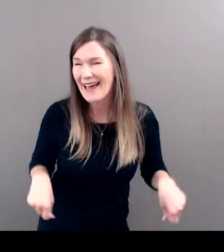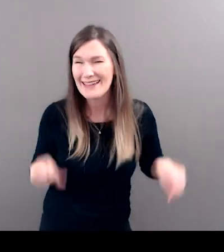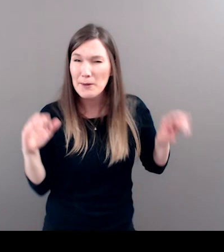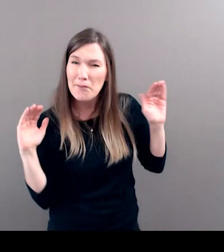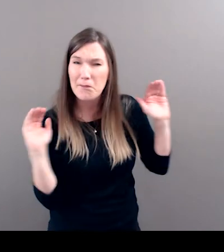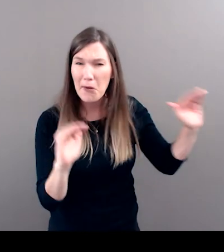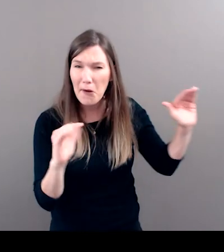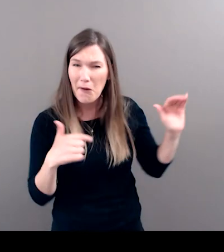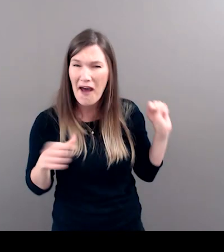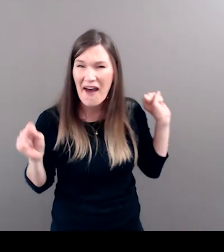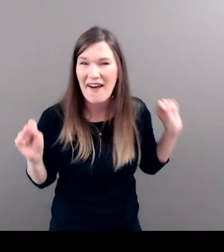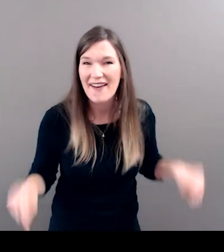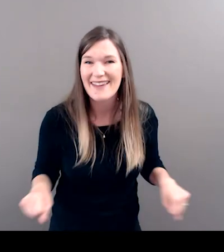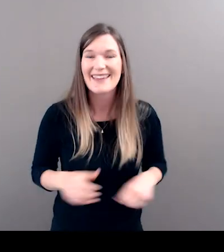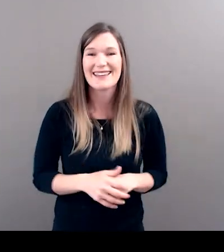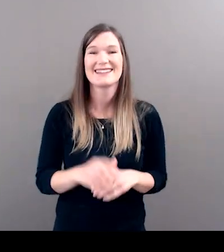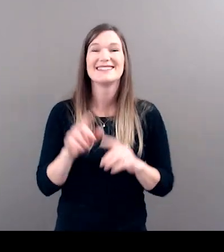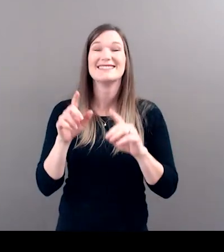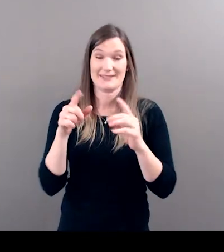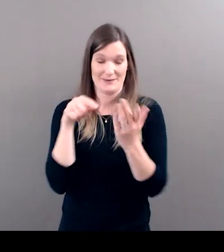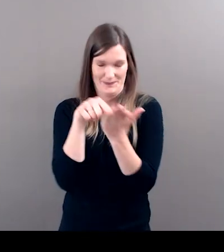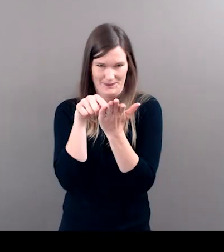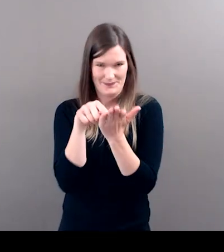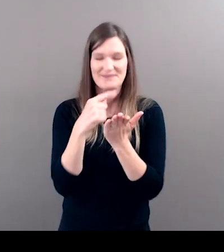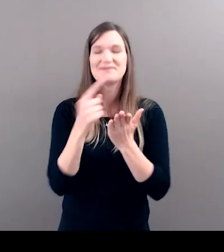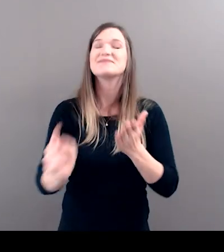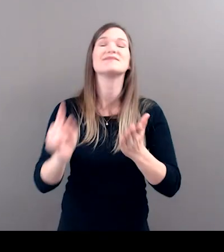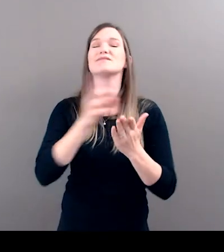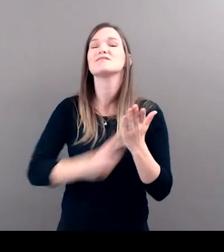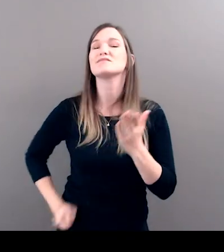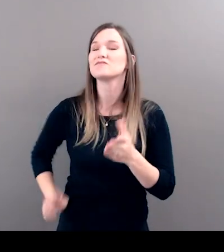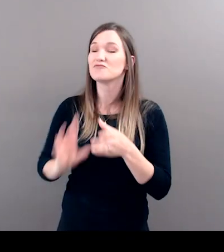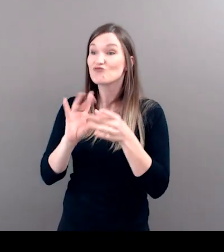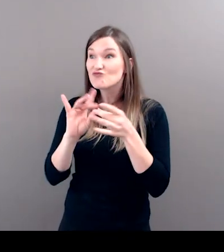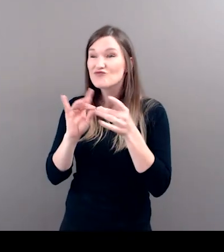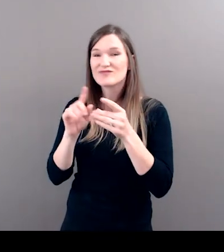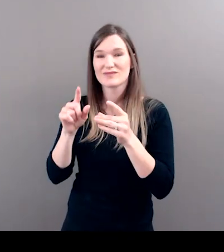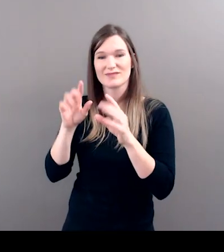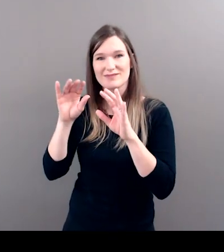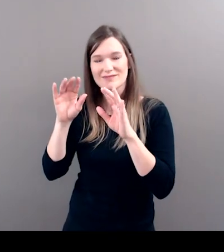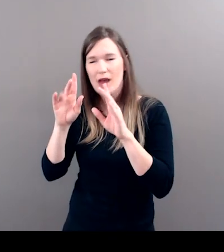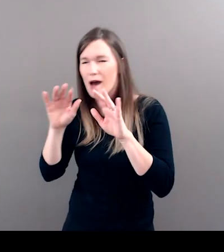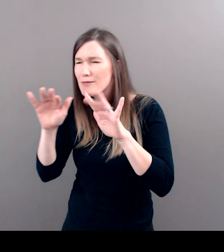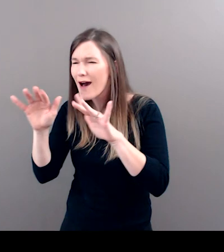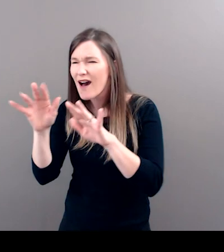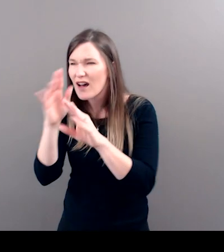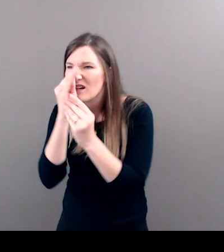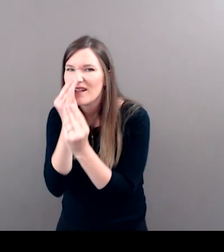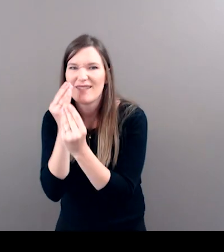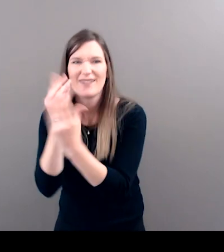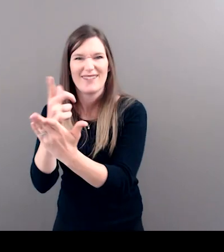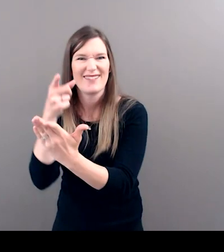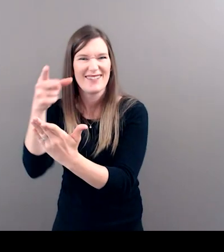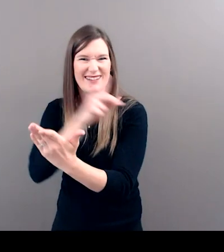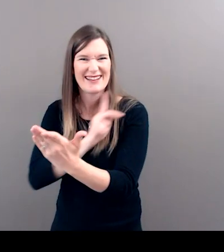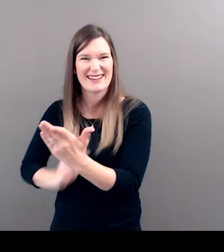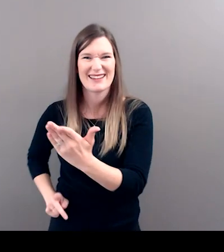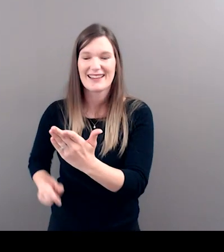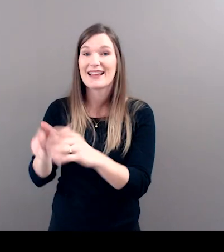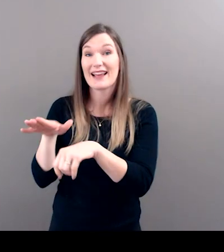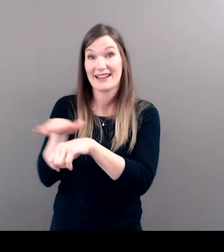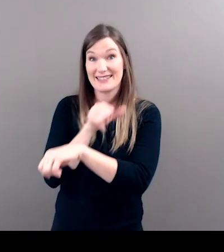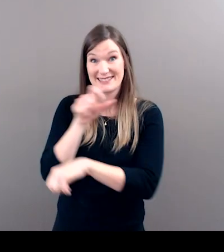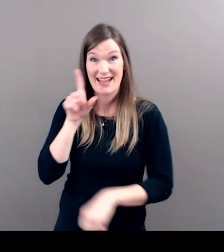31. When the words of David were heard, they reported them to the king Saul, and he said, then they sent for him, and David said to